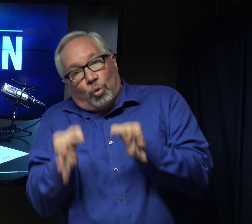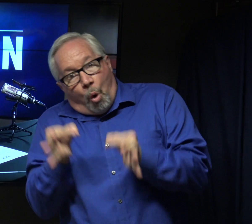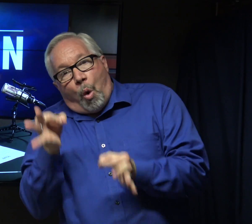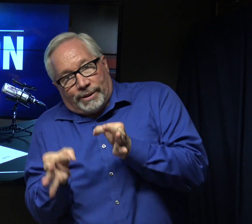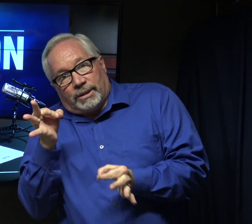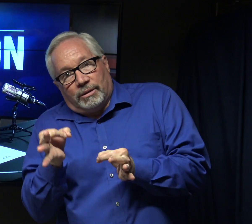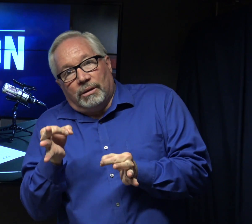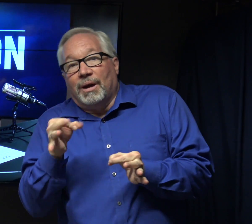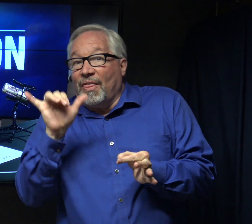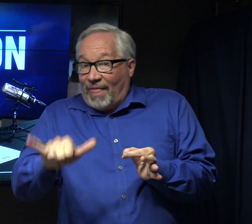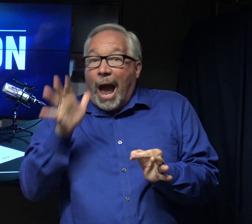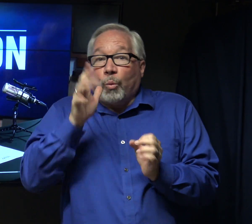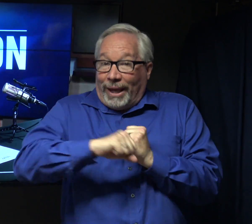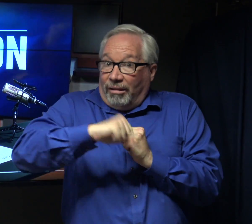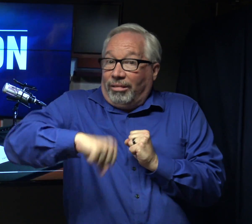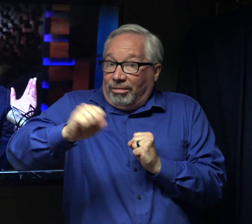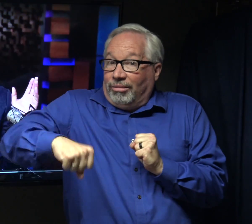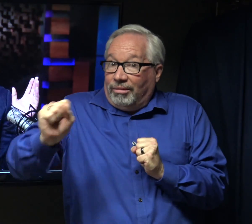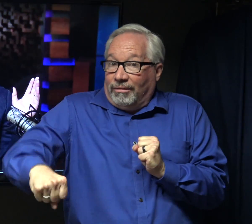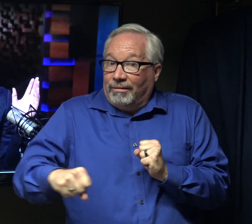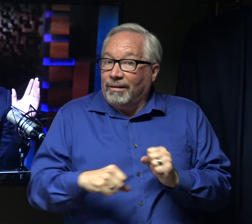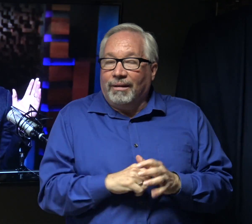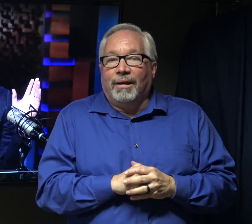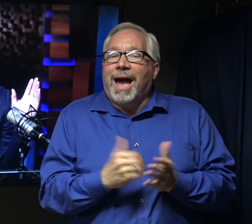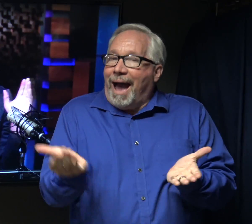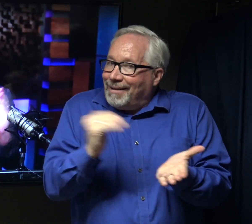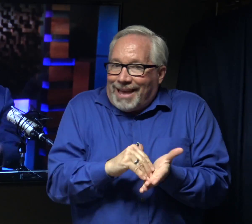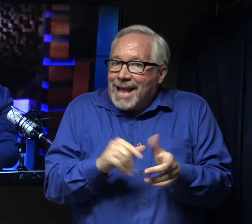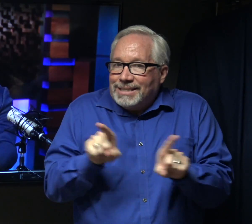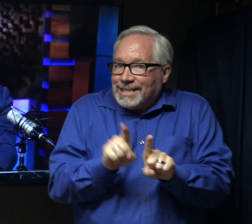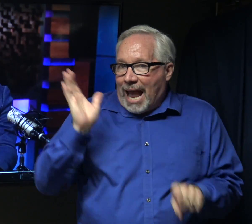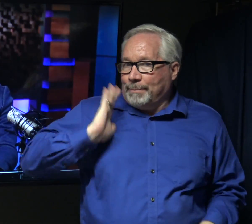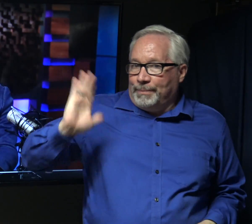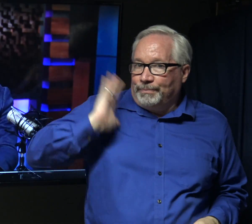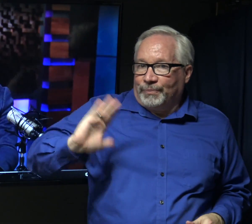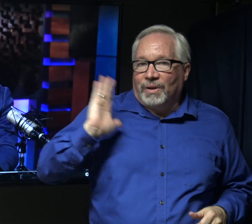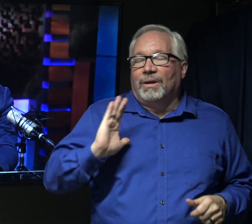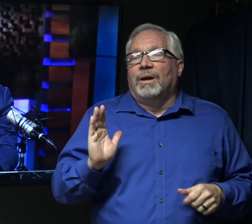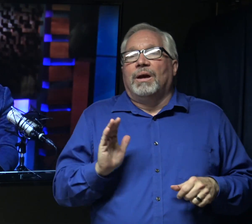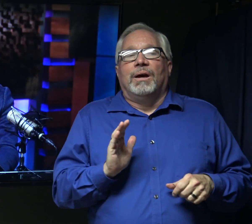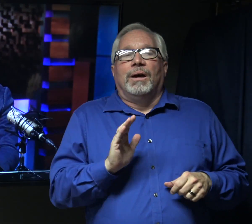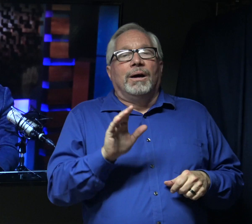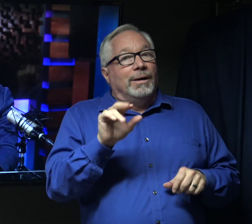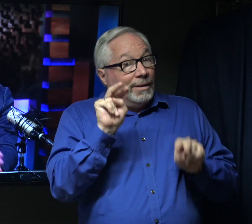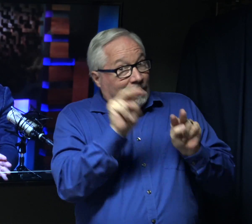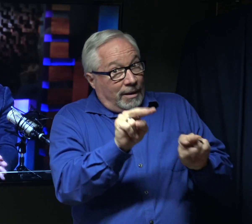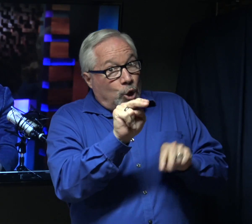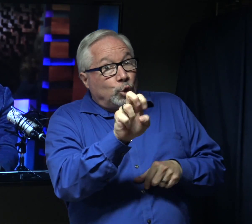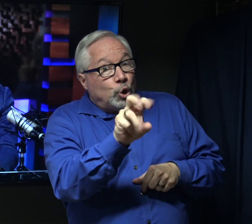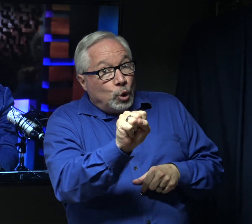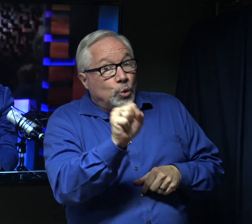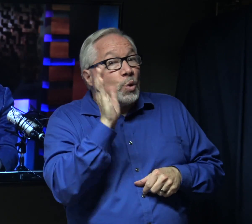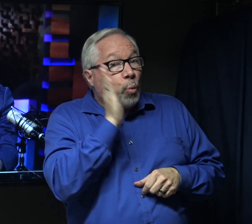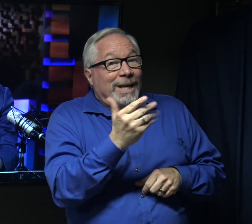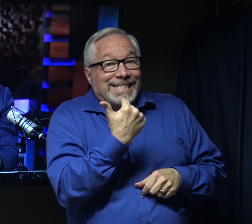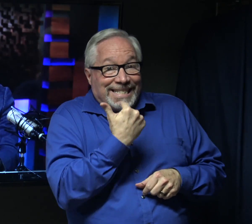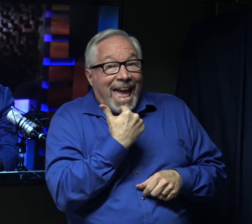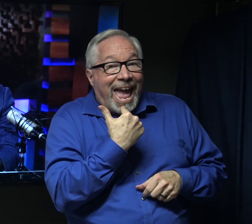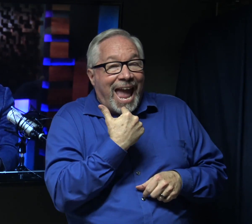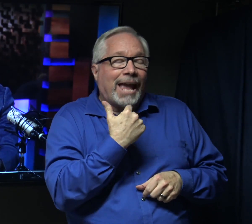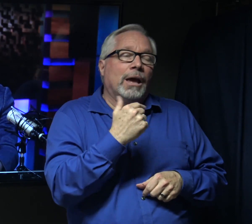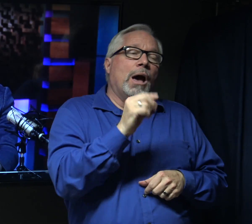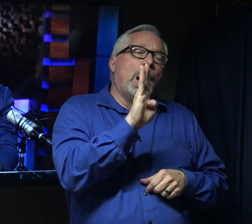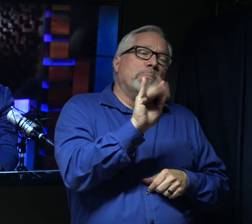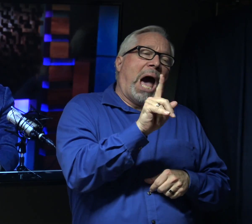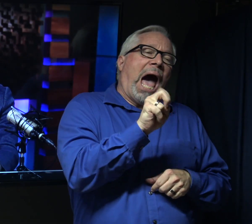this is going to go to the courts. There is going to be a media narrative that comes out that Joe Biden is the winner of the election. Already you're